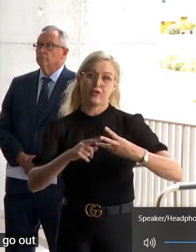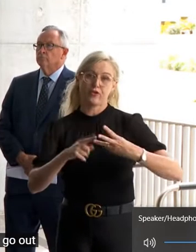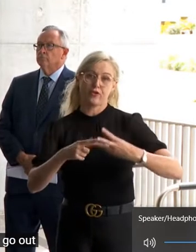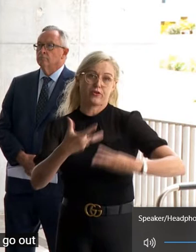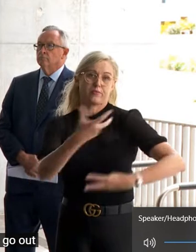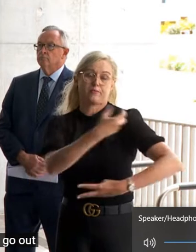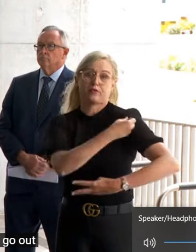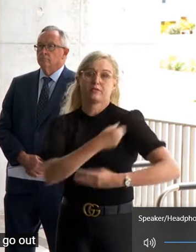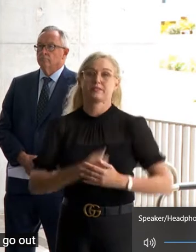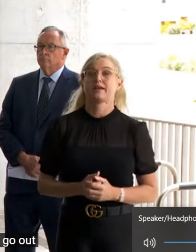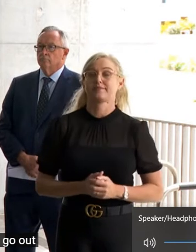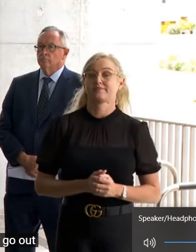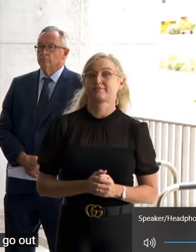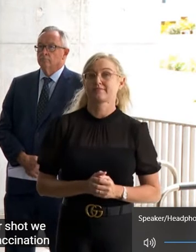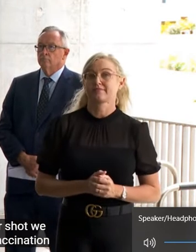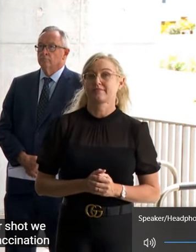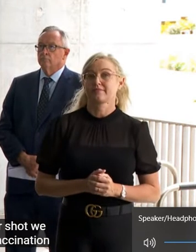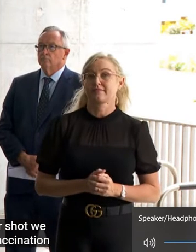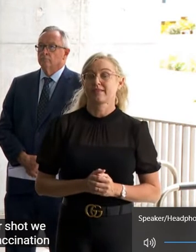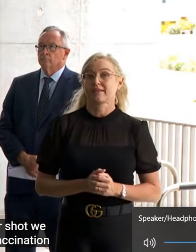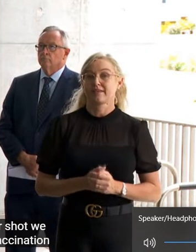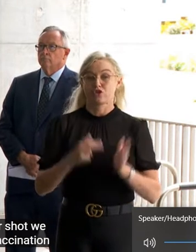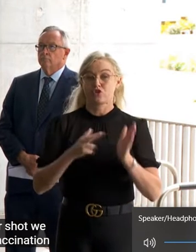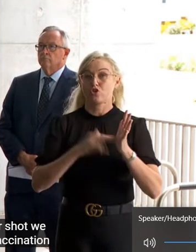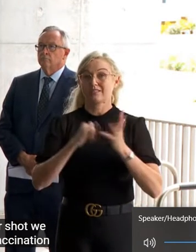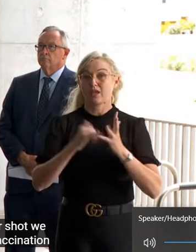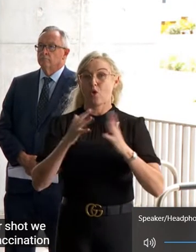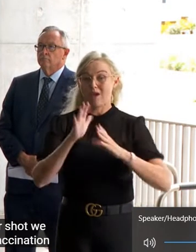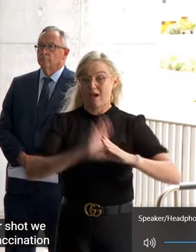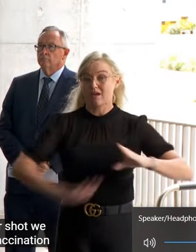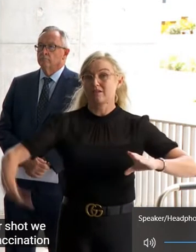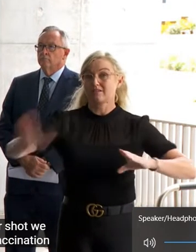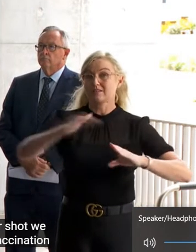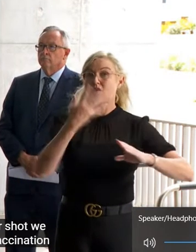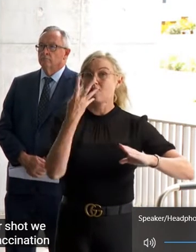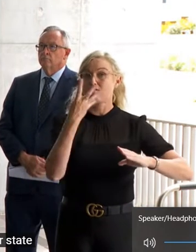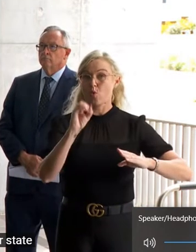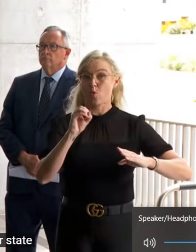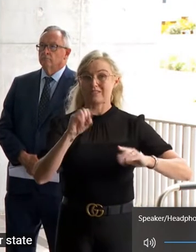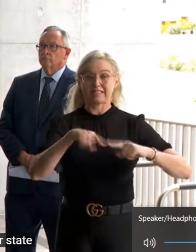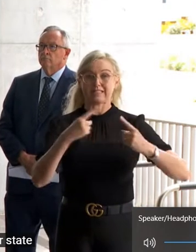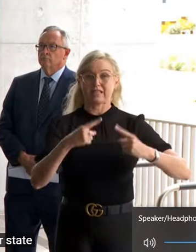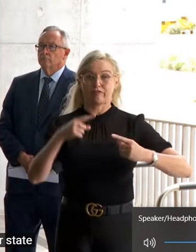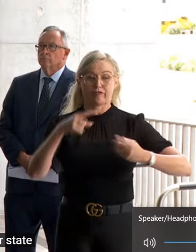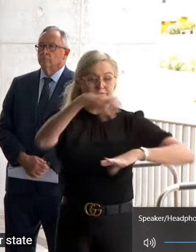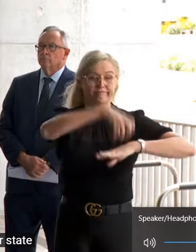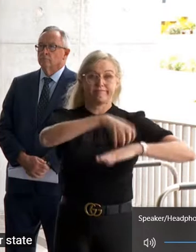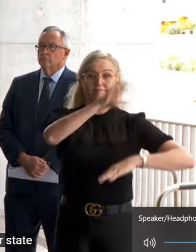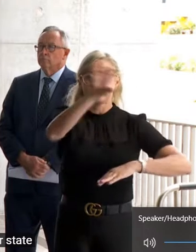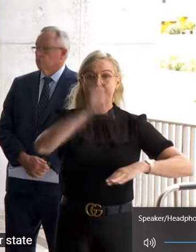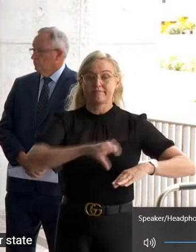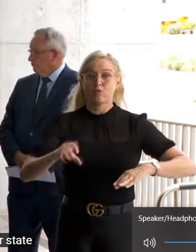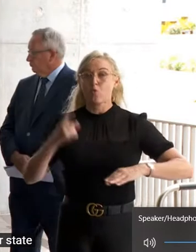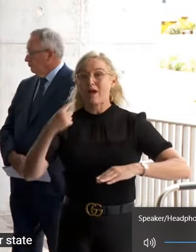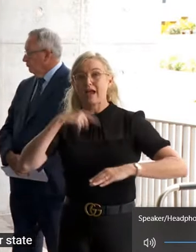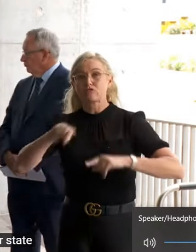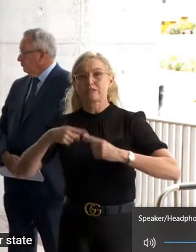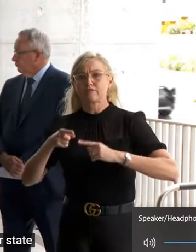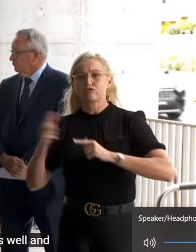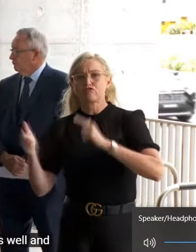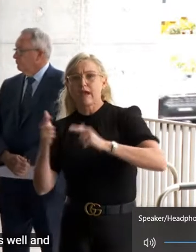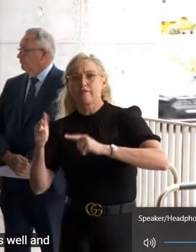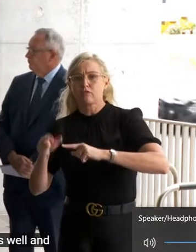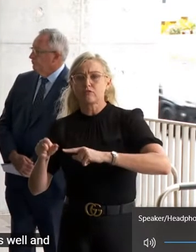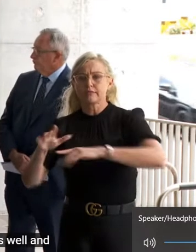shot. We have 40 centres, 40 vaccination centres across our state, 100 mobile centres